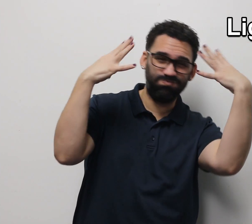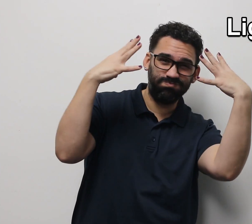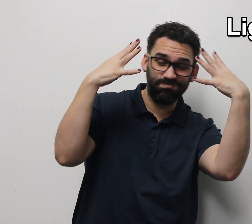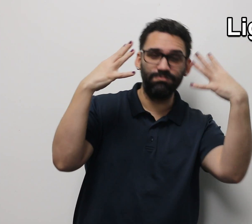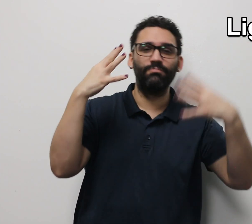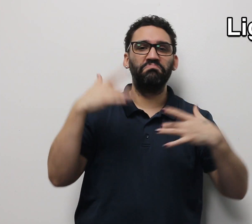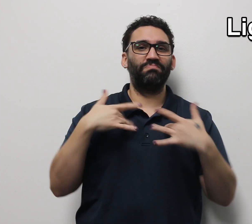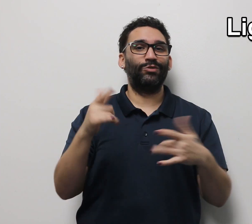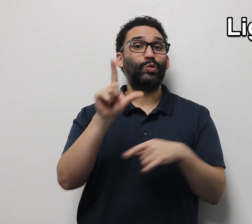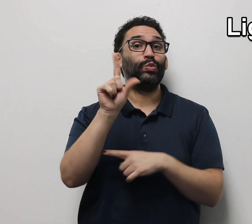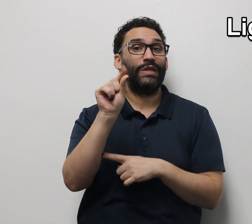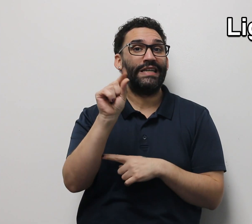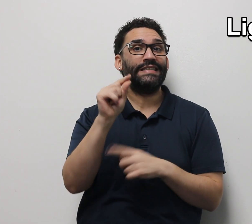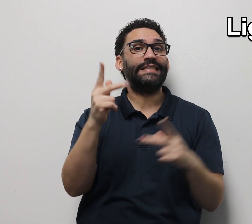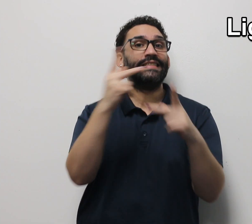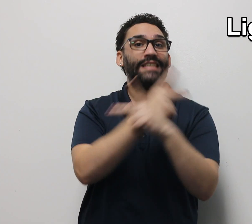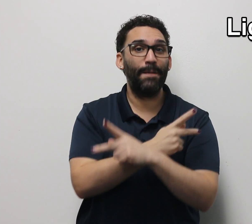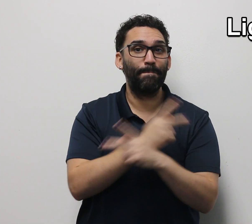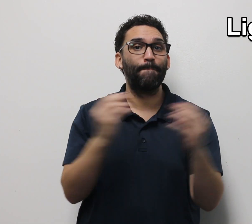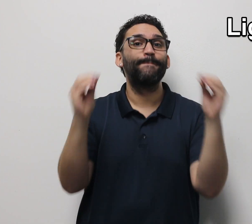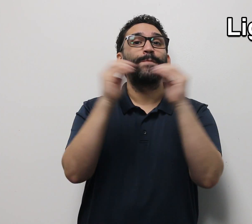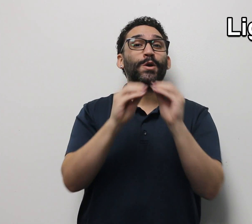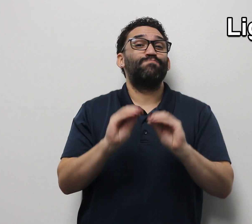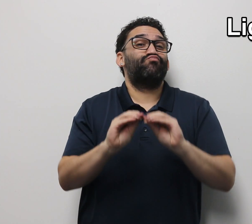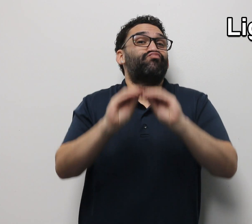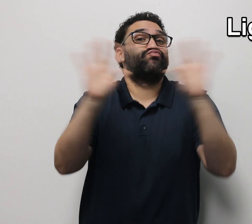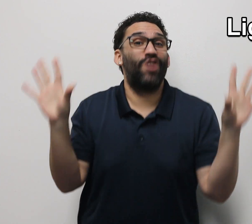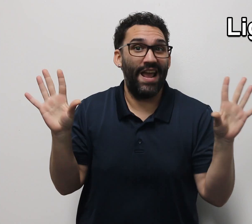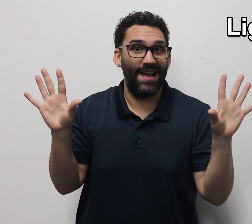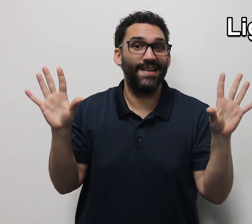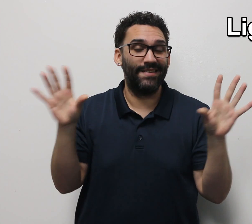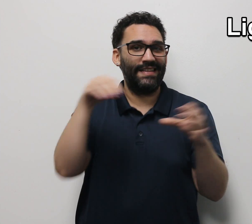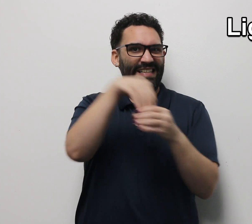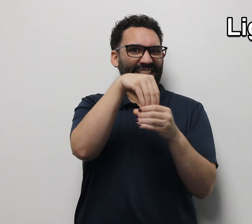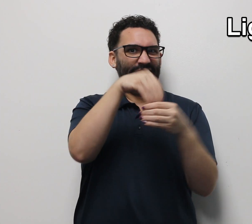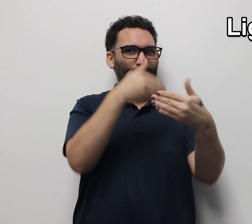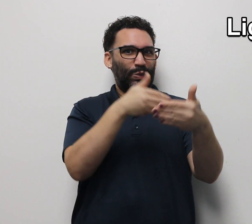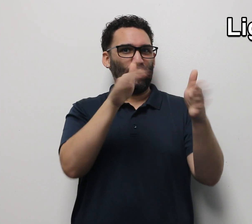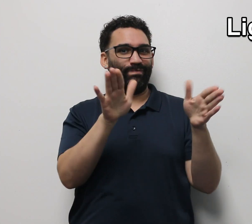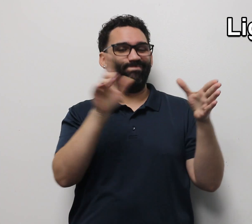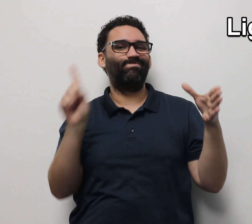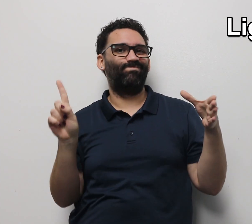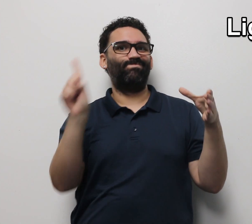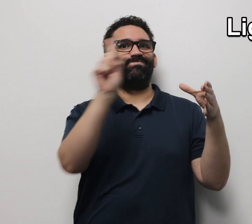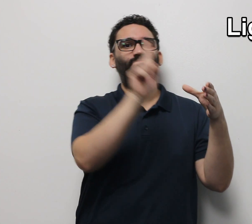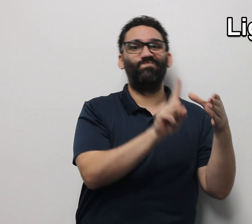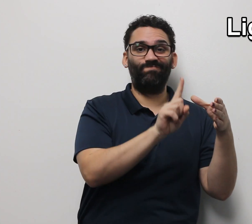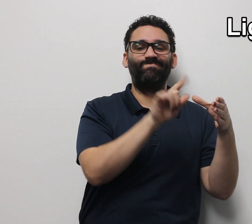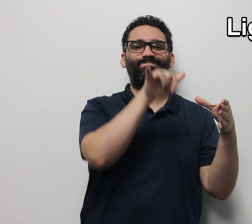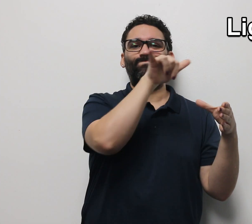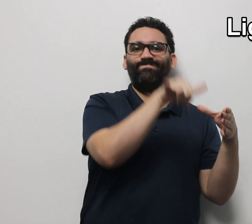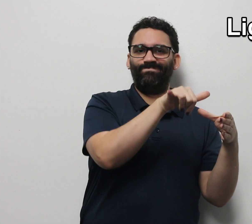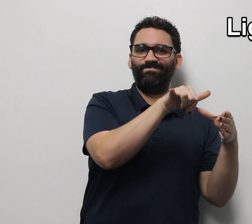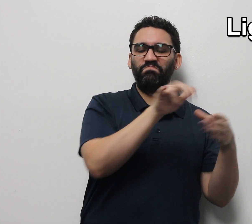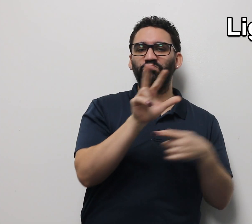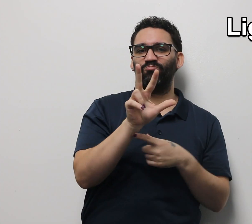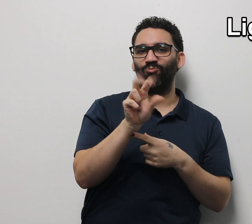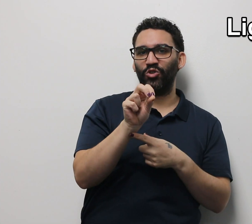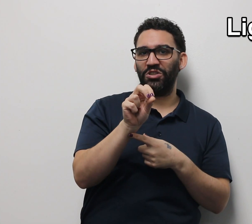room. These lights are typically about 20 times brighter than your stereotypical indoor lights. The person would go into this room and